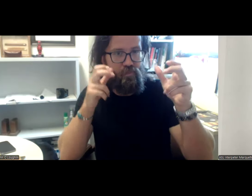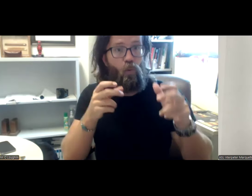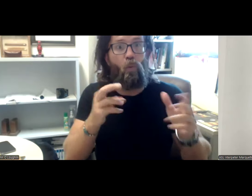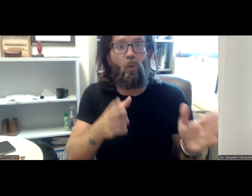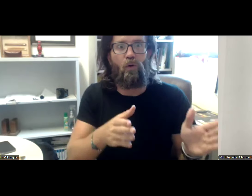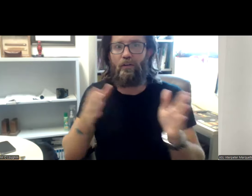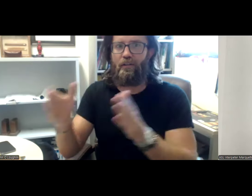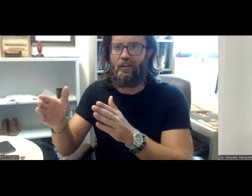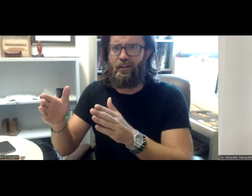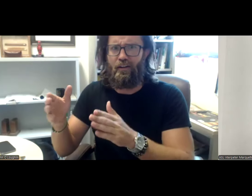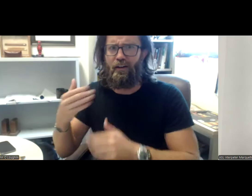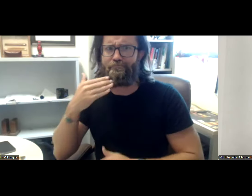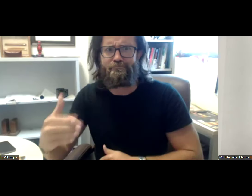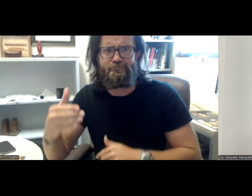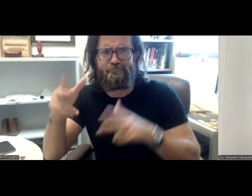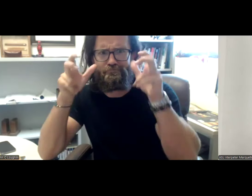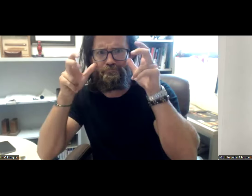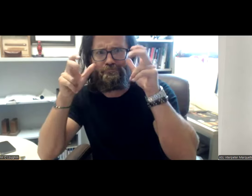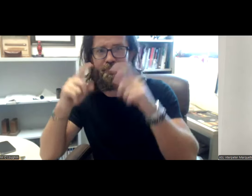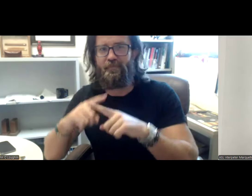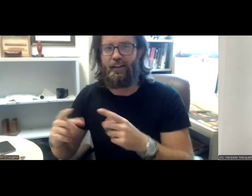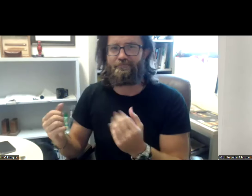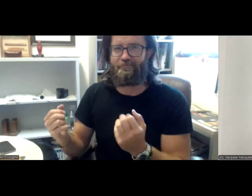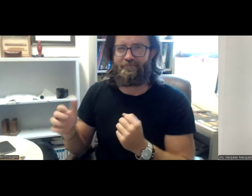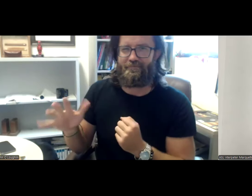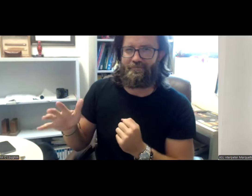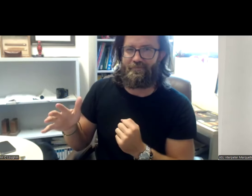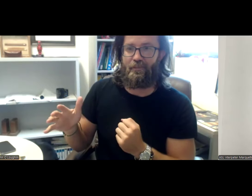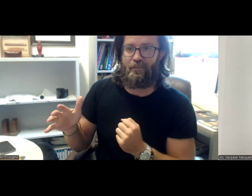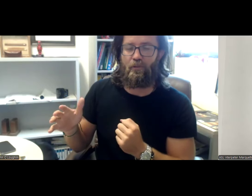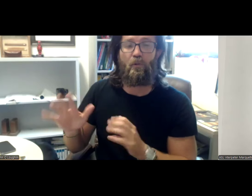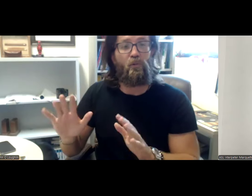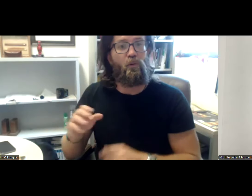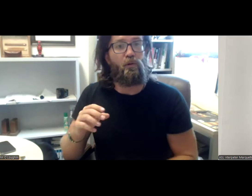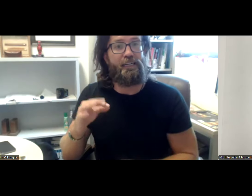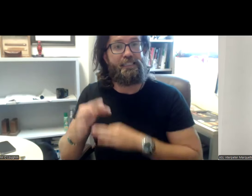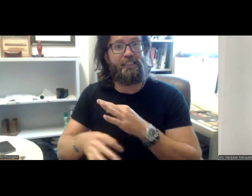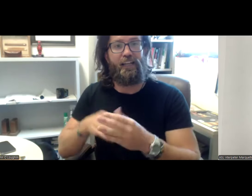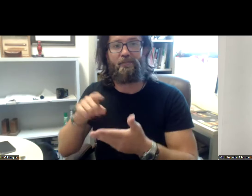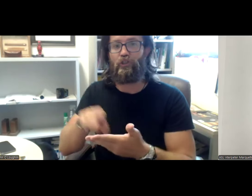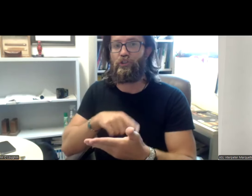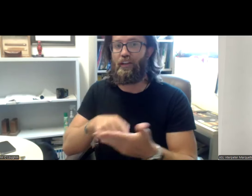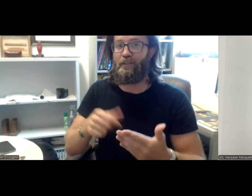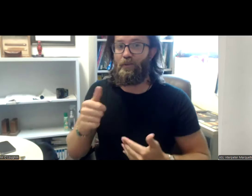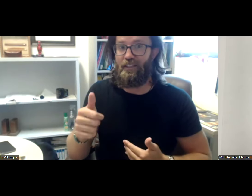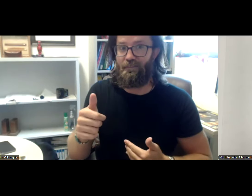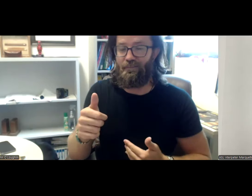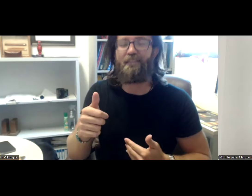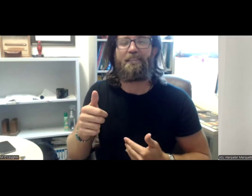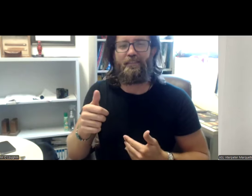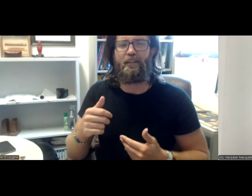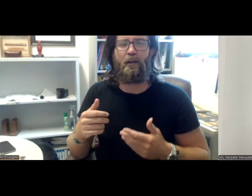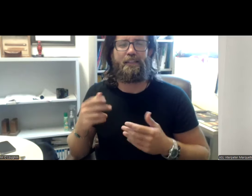need to practice their receptive skills viewing the sign language. Maybe they have good receptive skills, but they're not as good